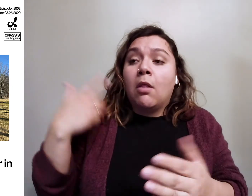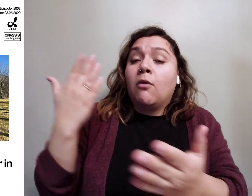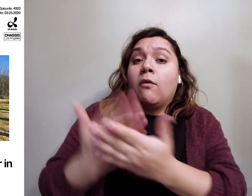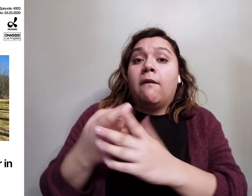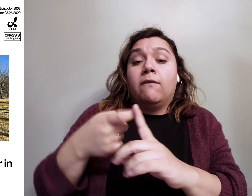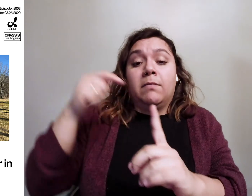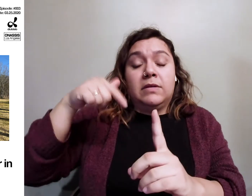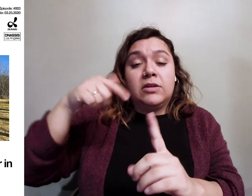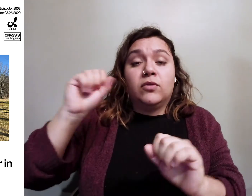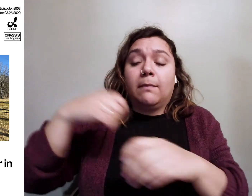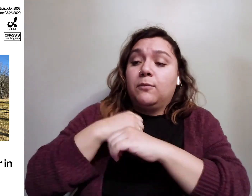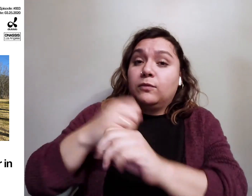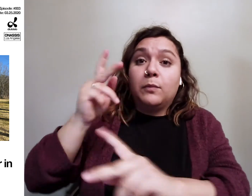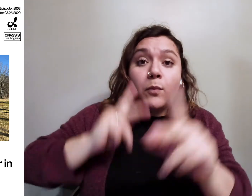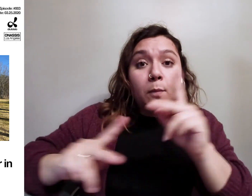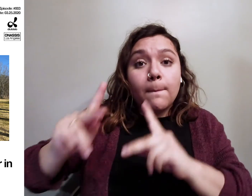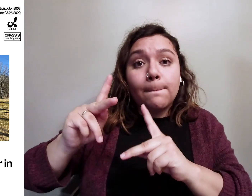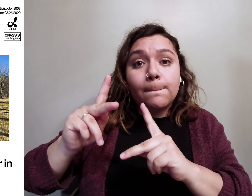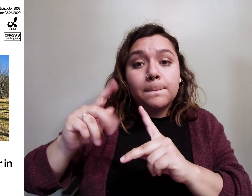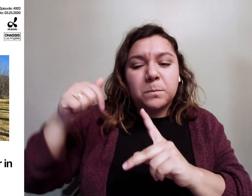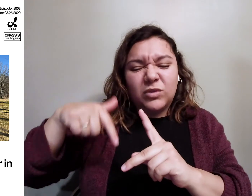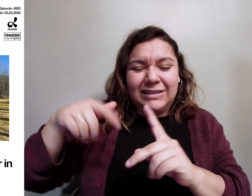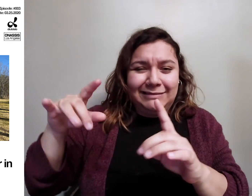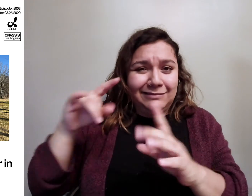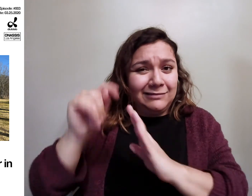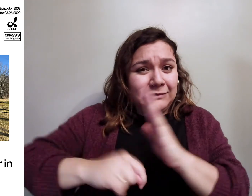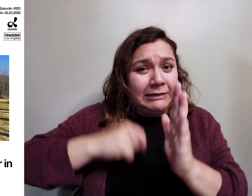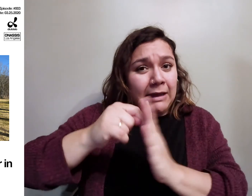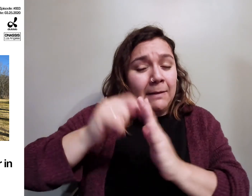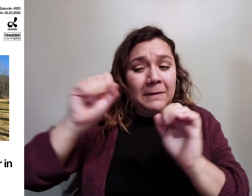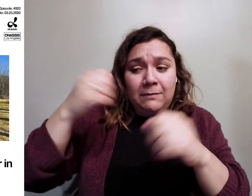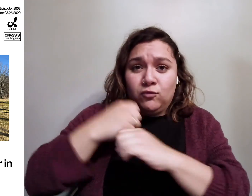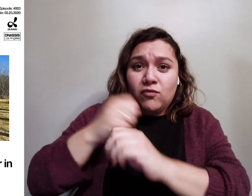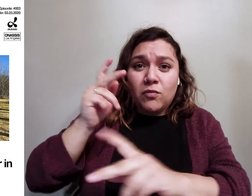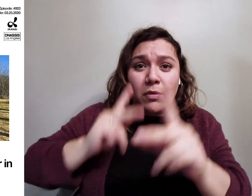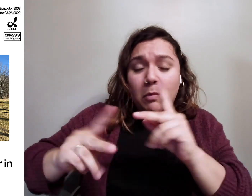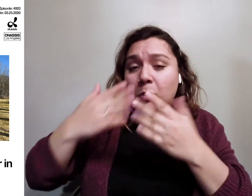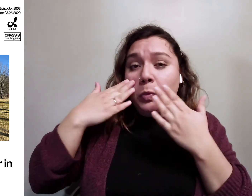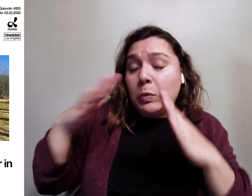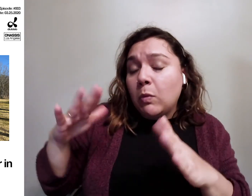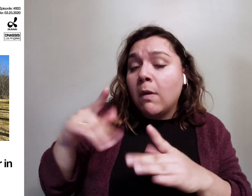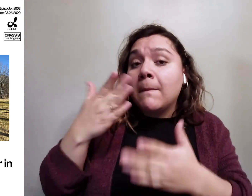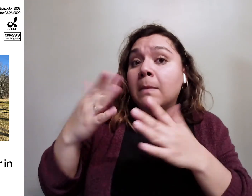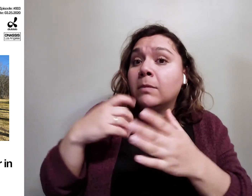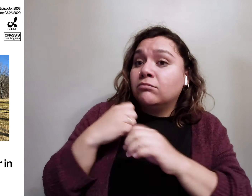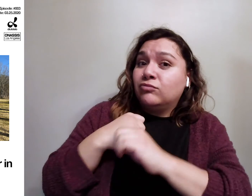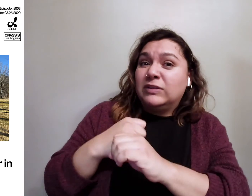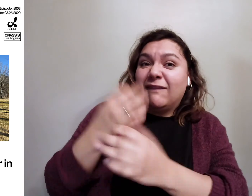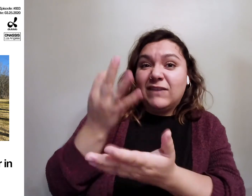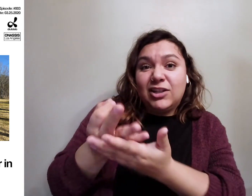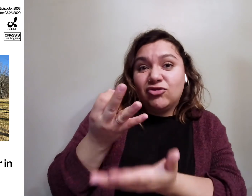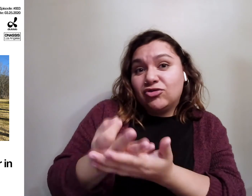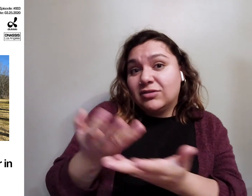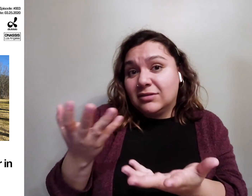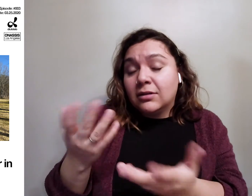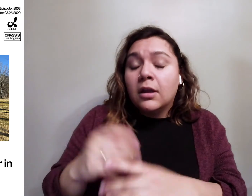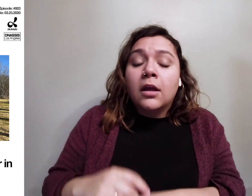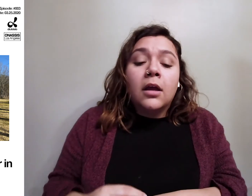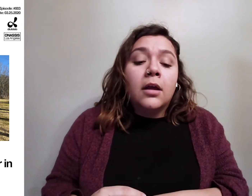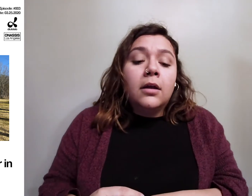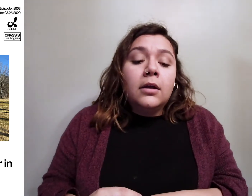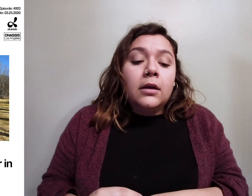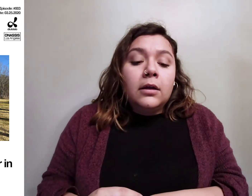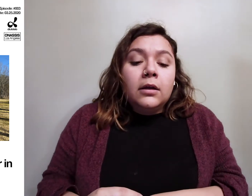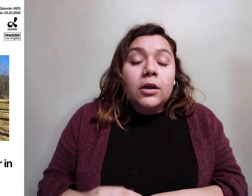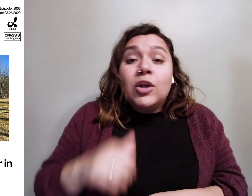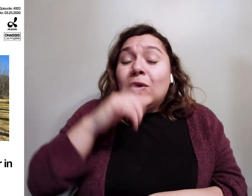have to close down for a few months or whatever amount of time. So that can that happen? That